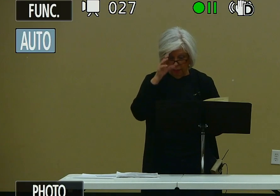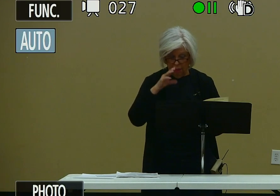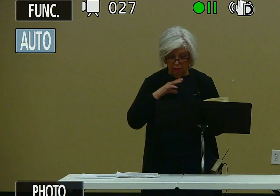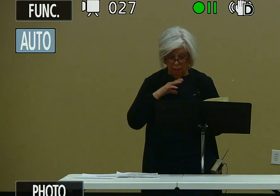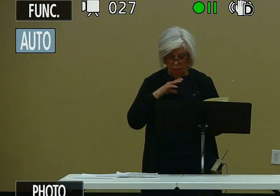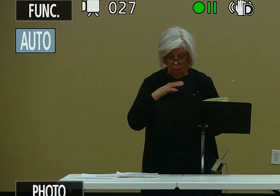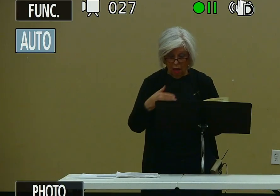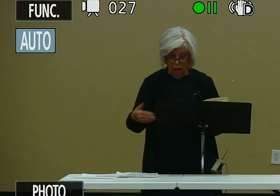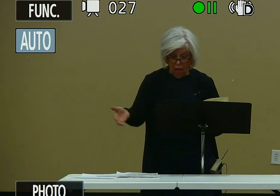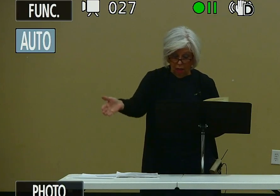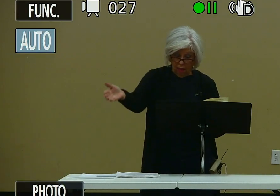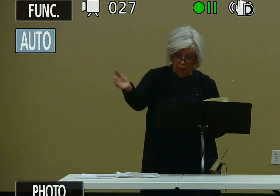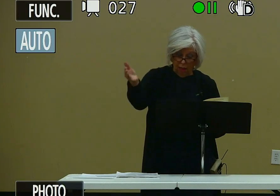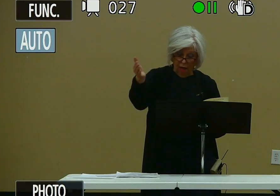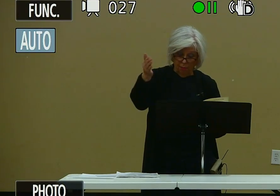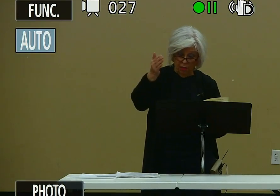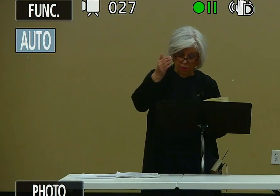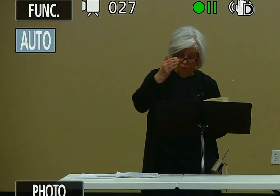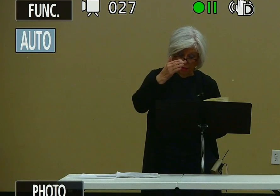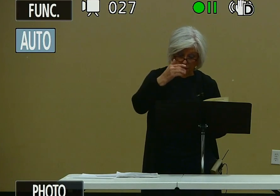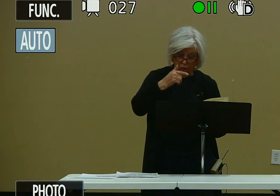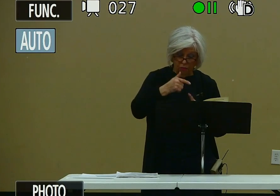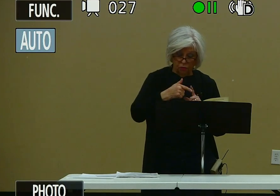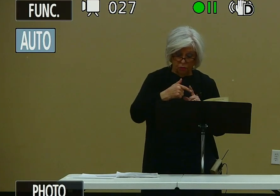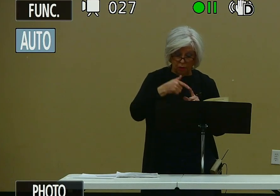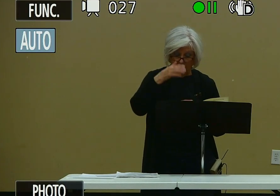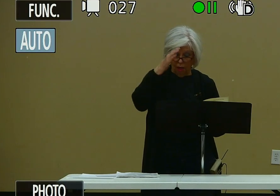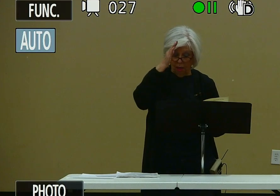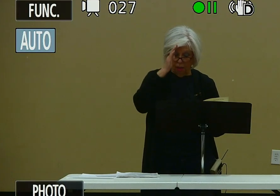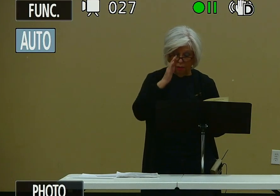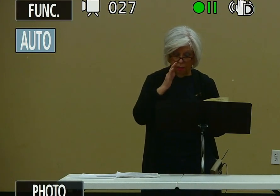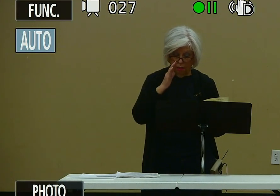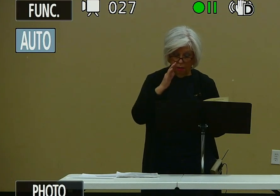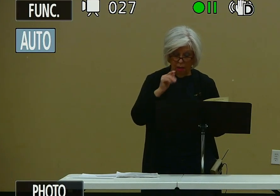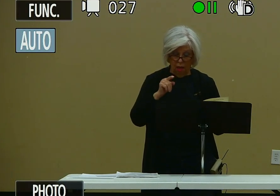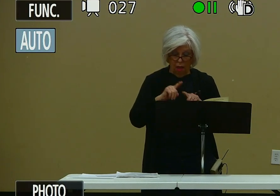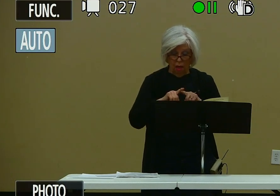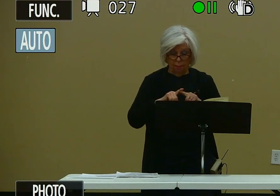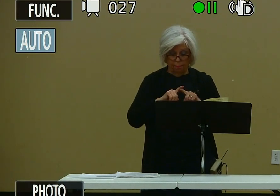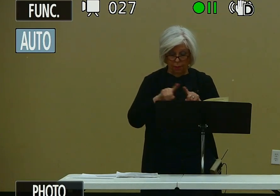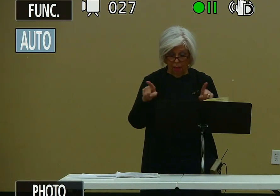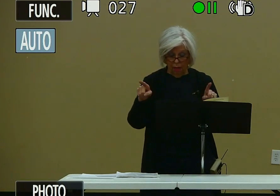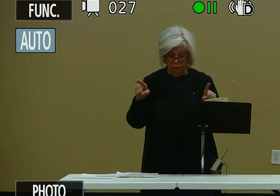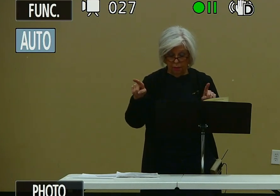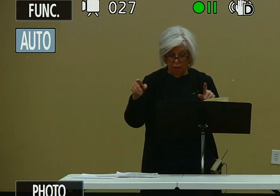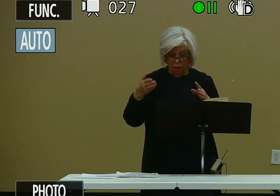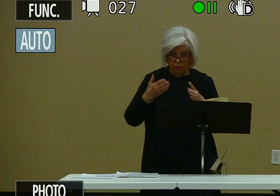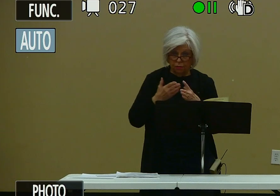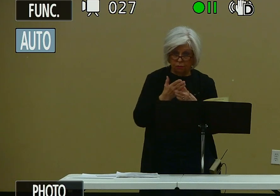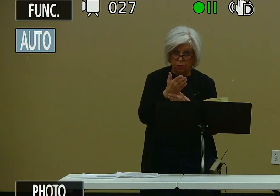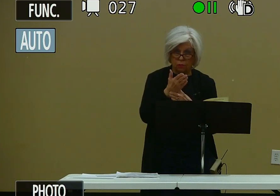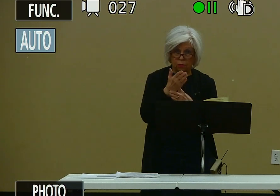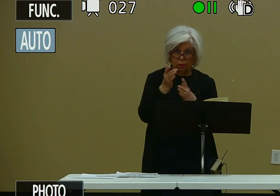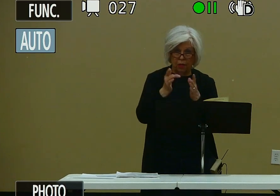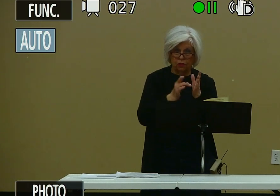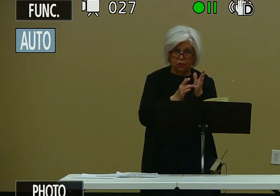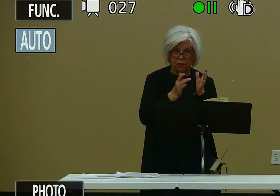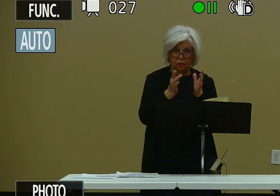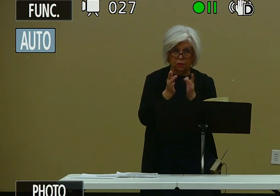man cometh to God but through